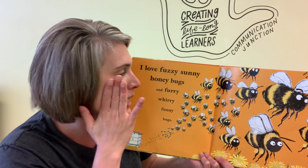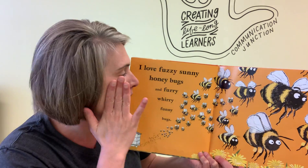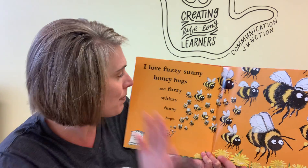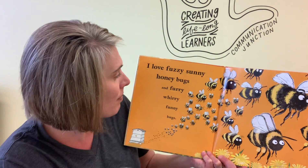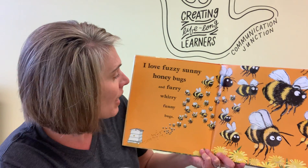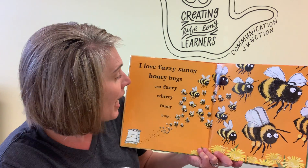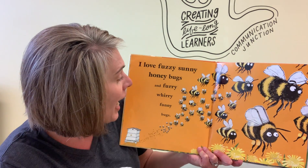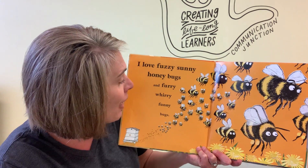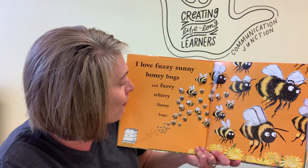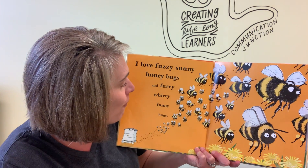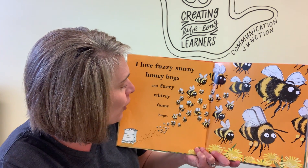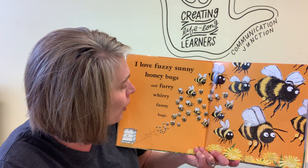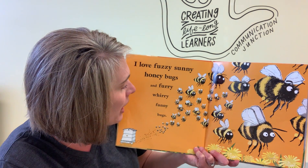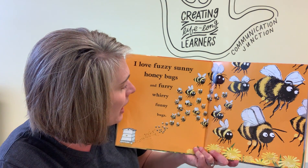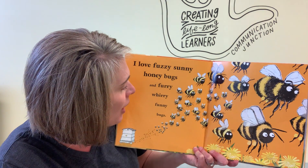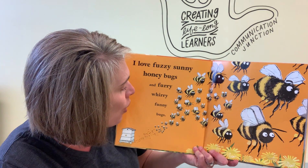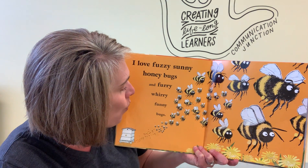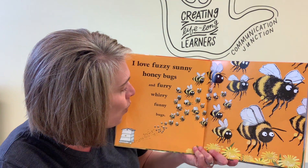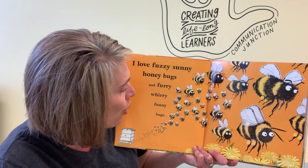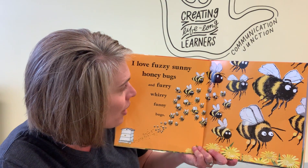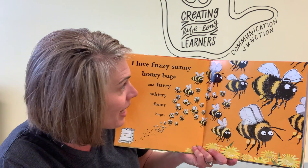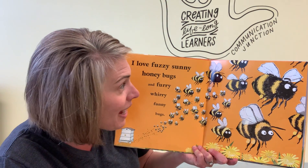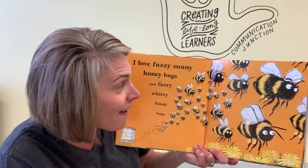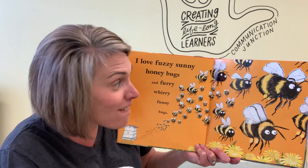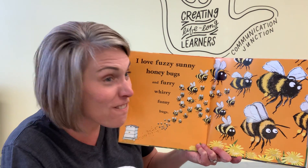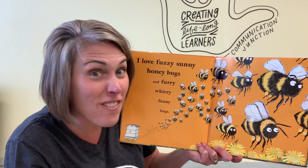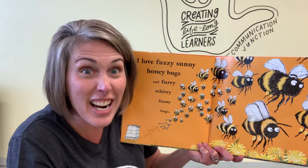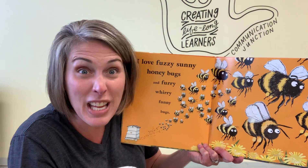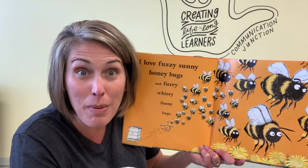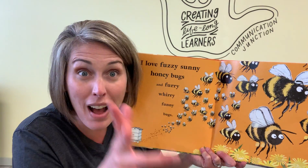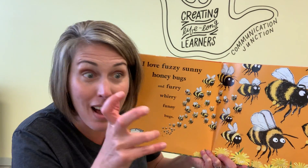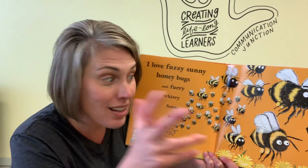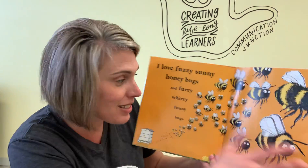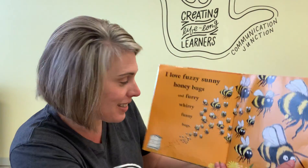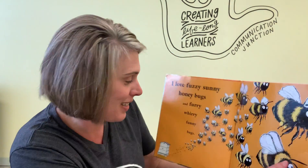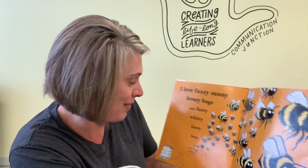Bzzz. And furry, worry, funny bugs.